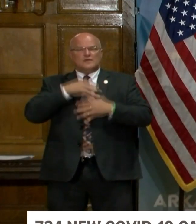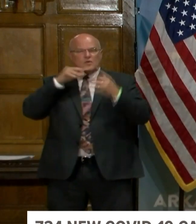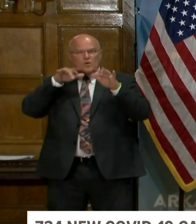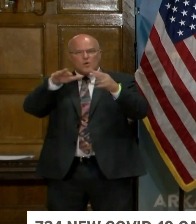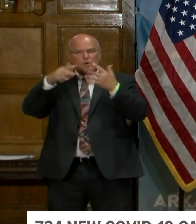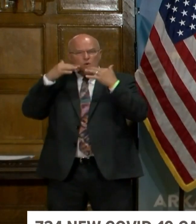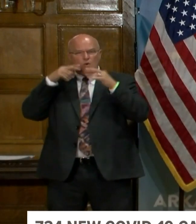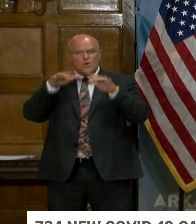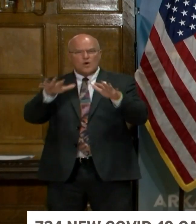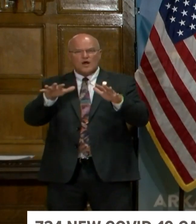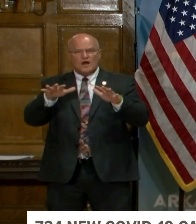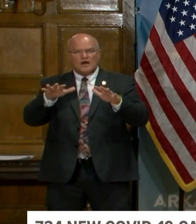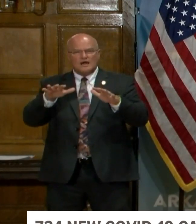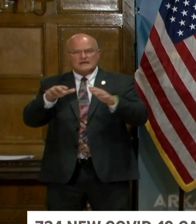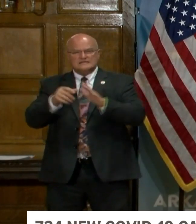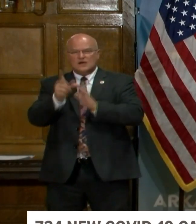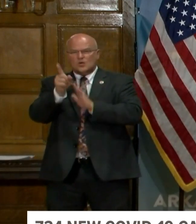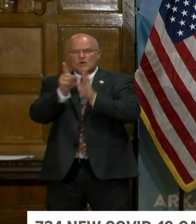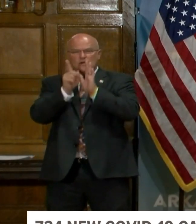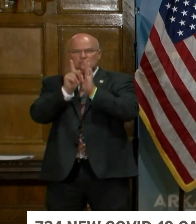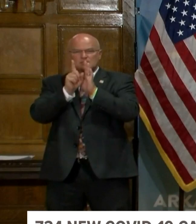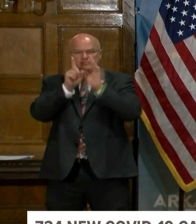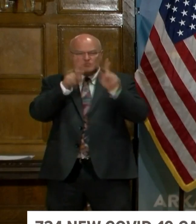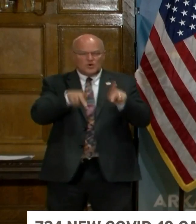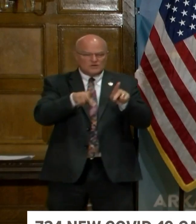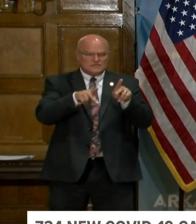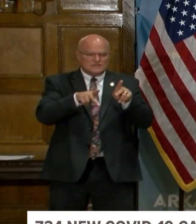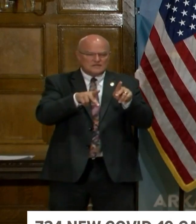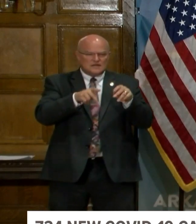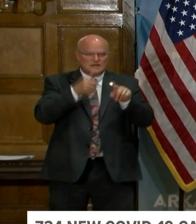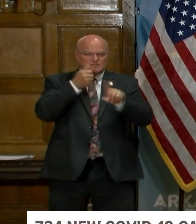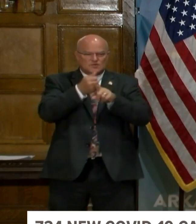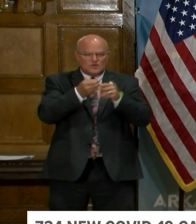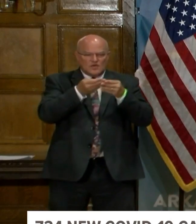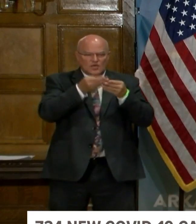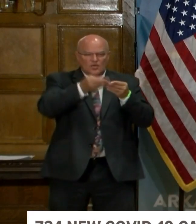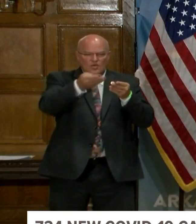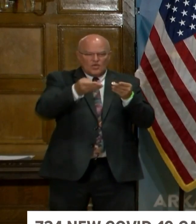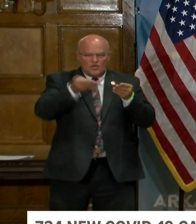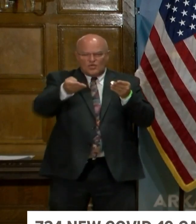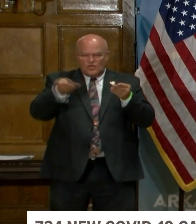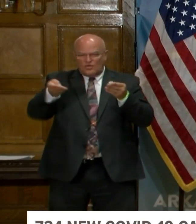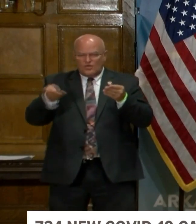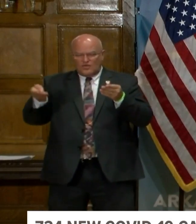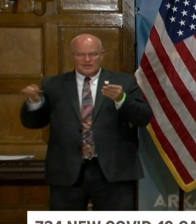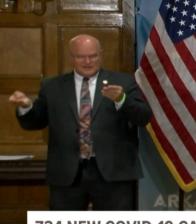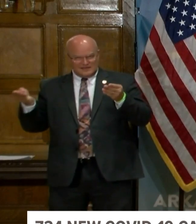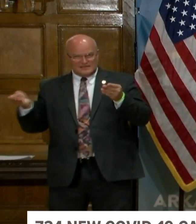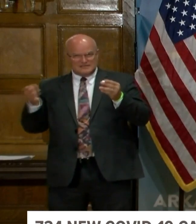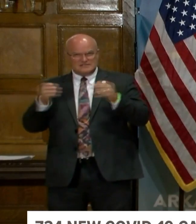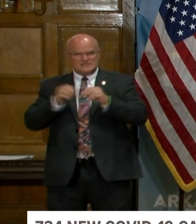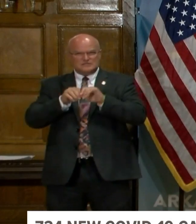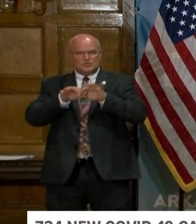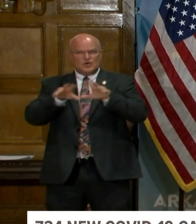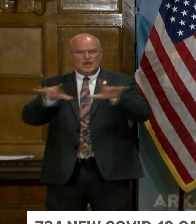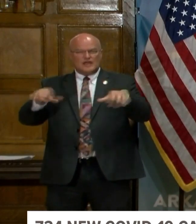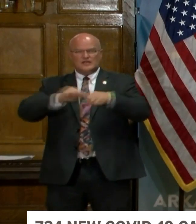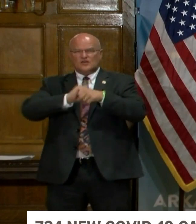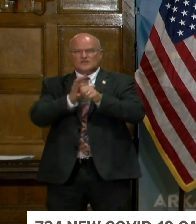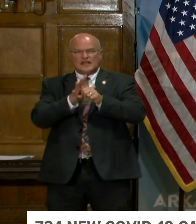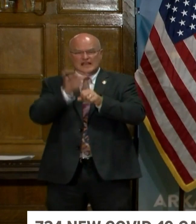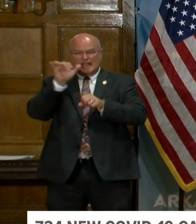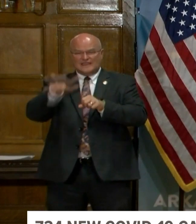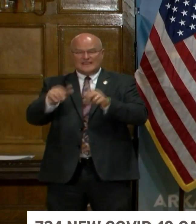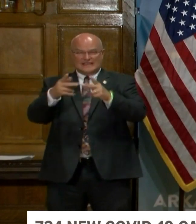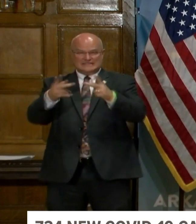other's air, it only takes one person asymptomatically infected without symptoms to be able to spread COVID-19